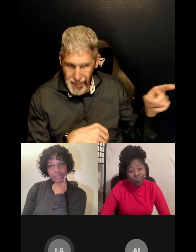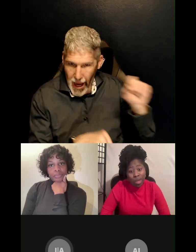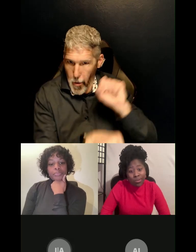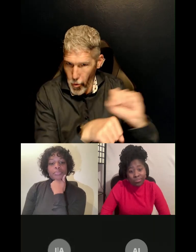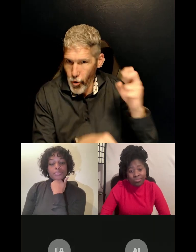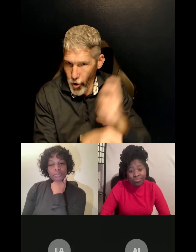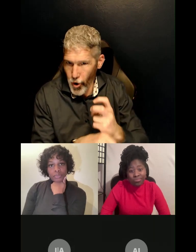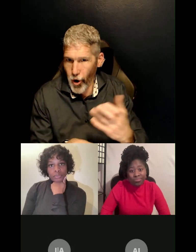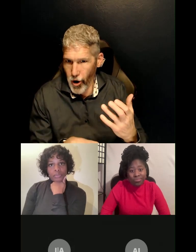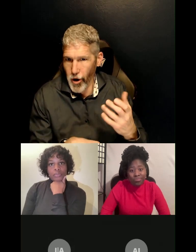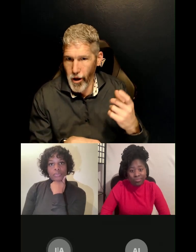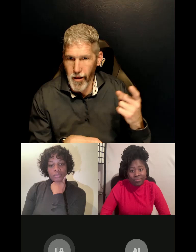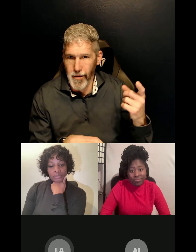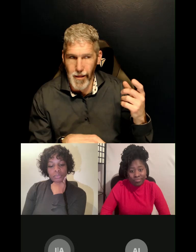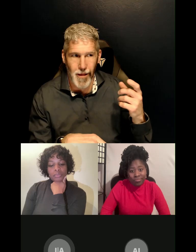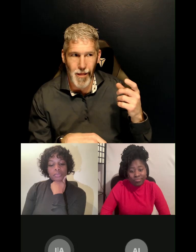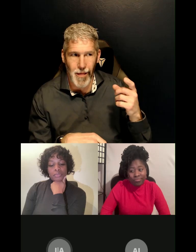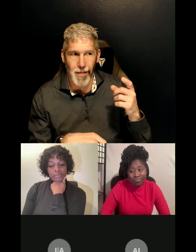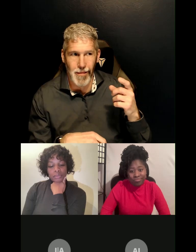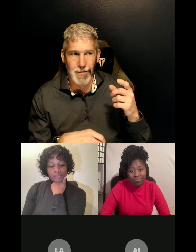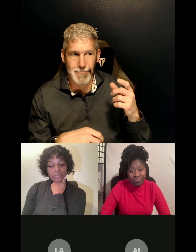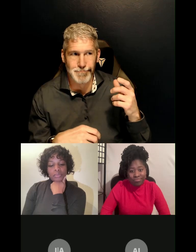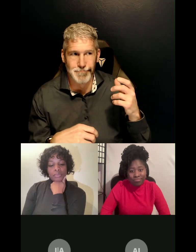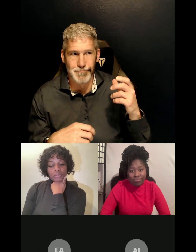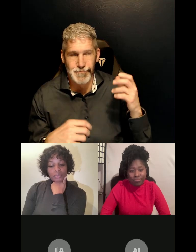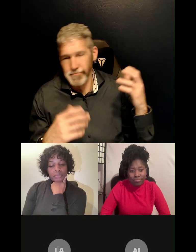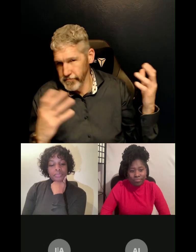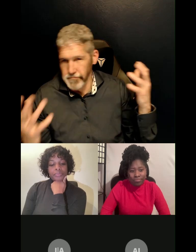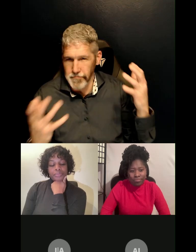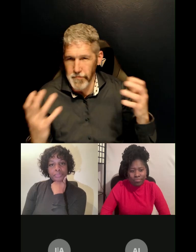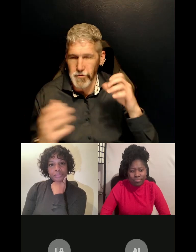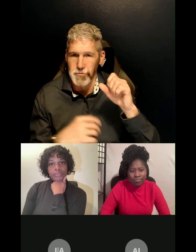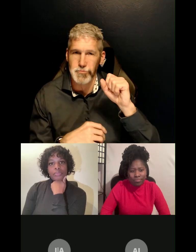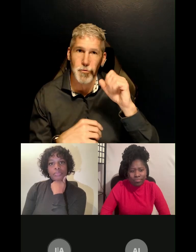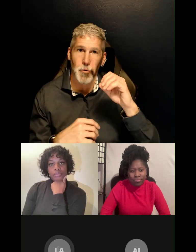they showed up. They worked hard.